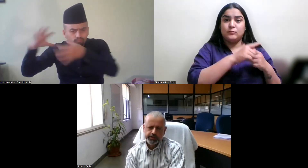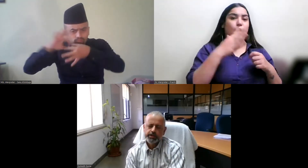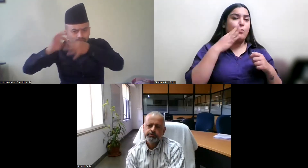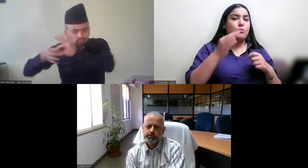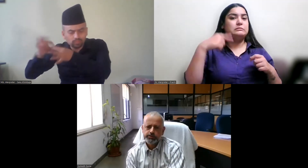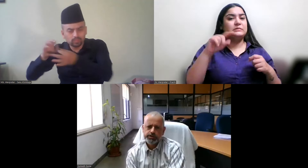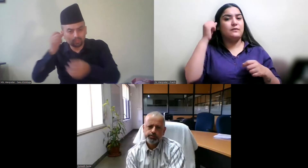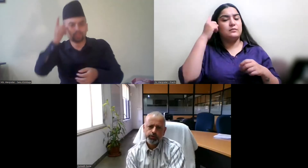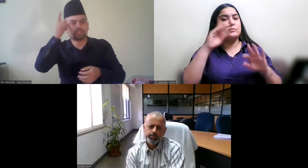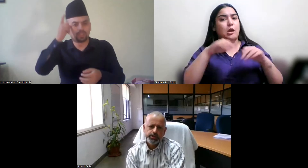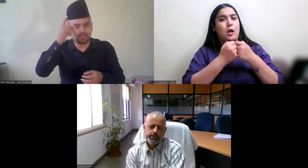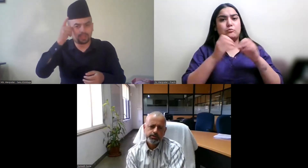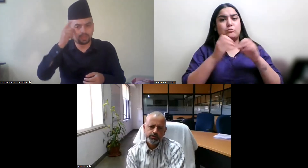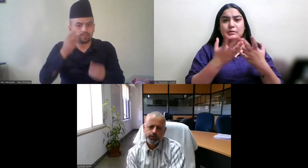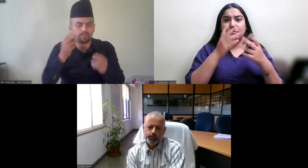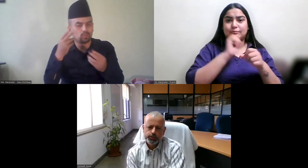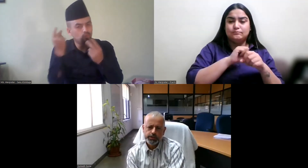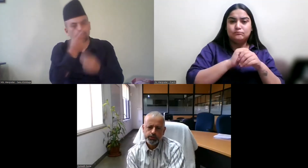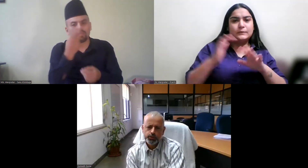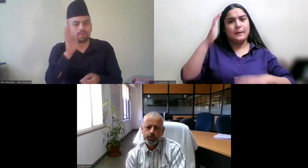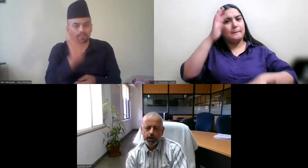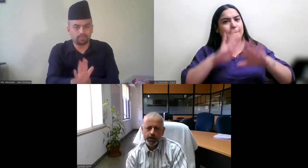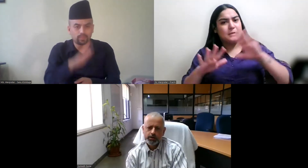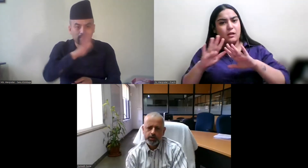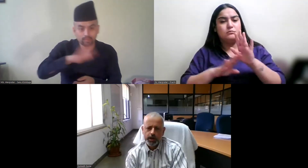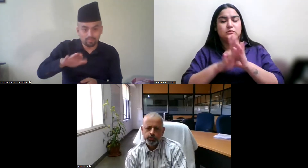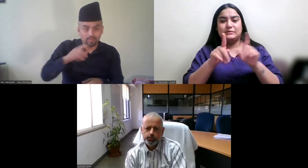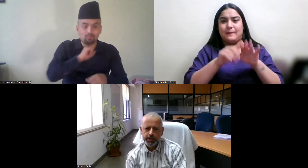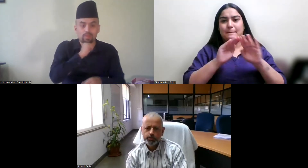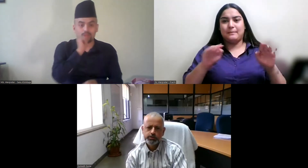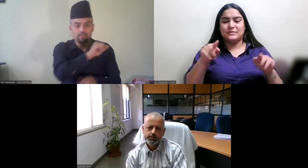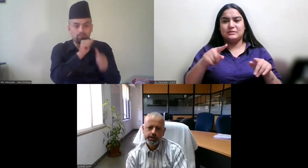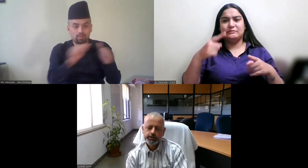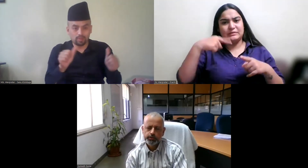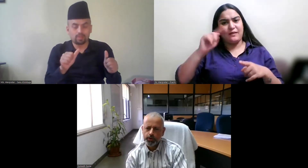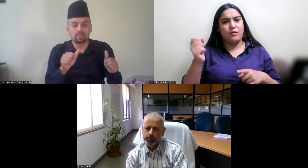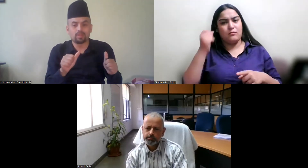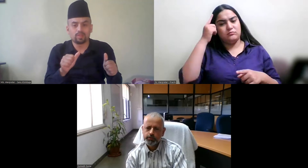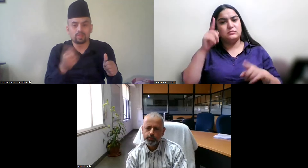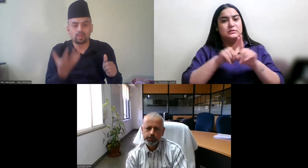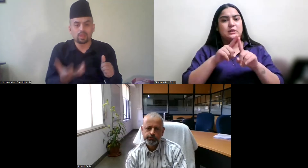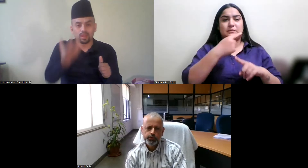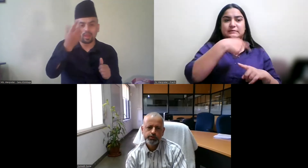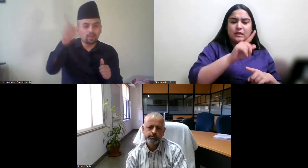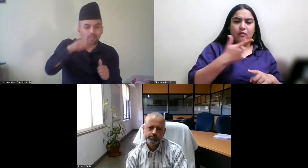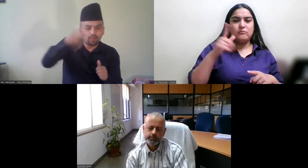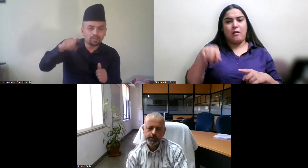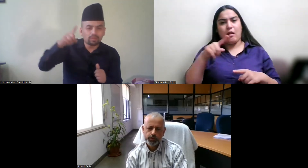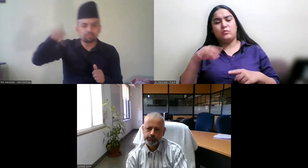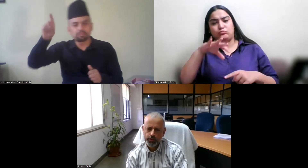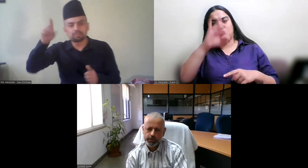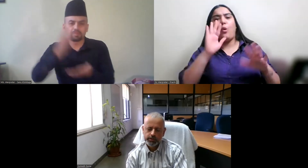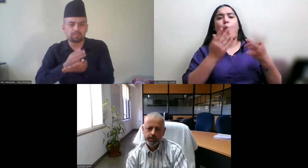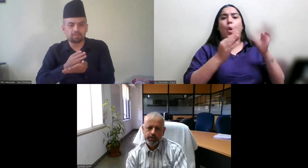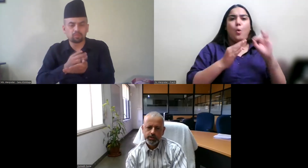At that age, children probably only know how to make out the right or wrong, or what is good and